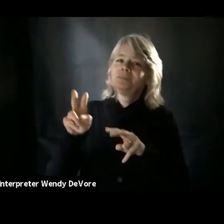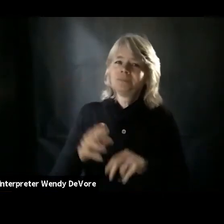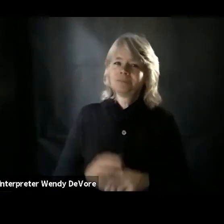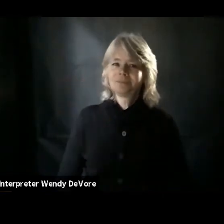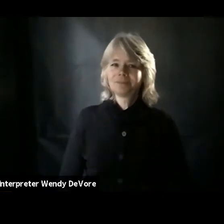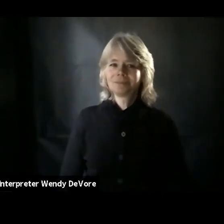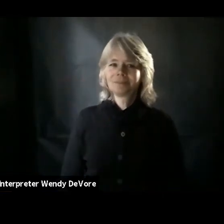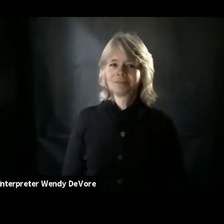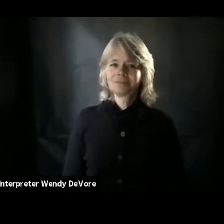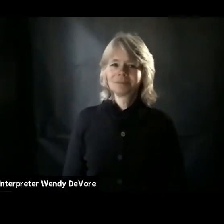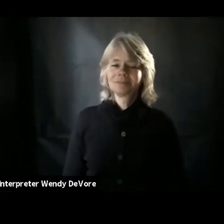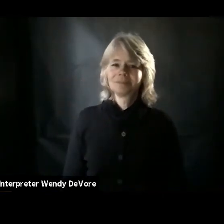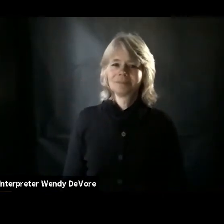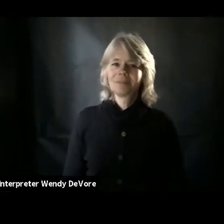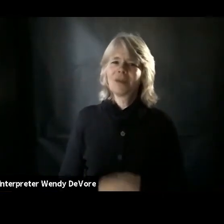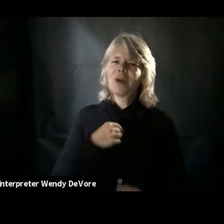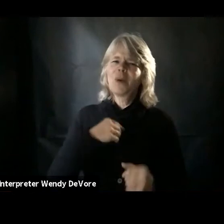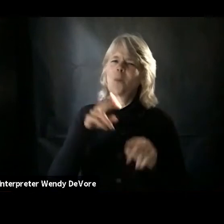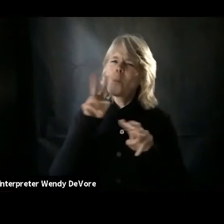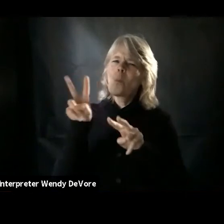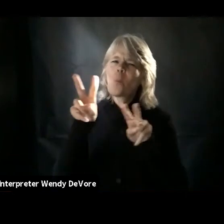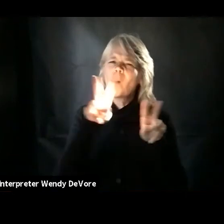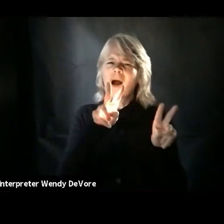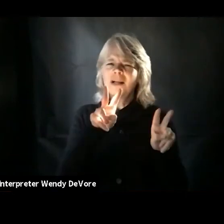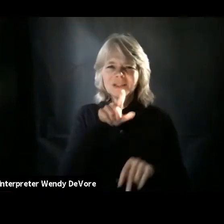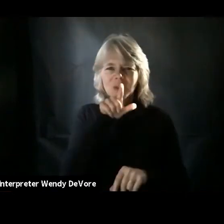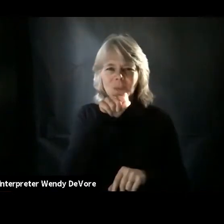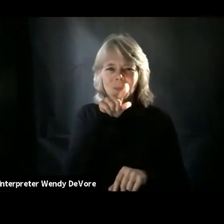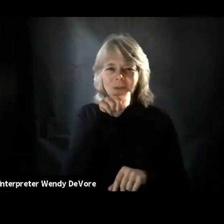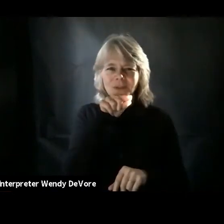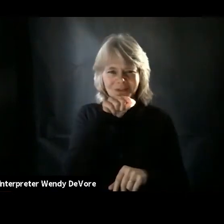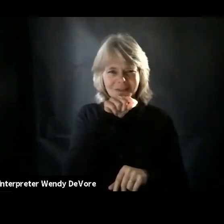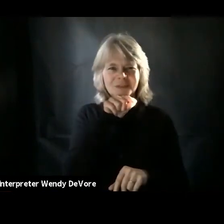to watch the birds as they move through the air,